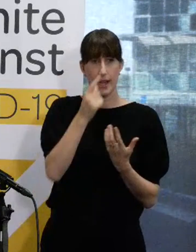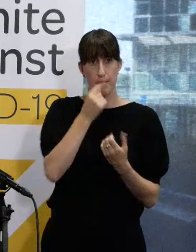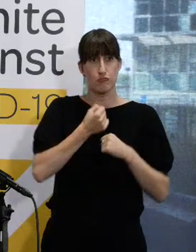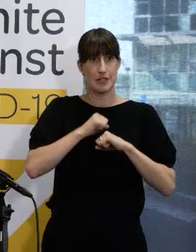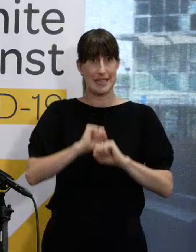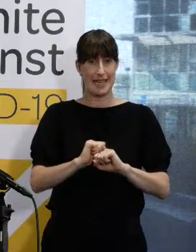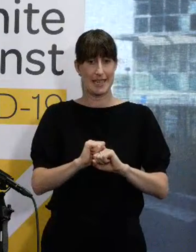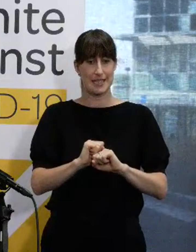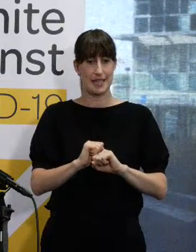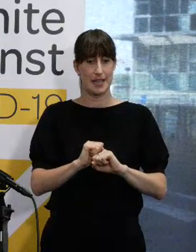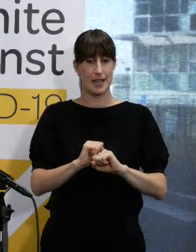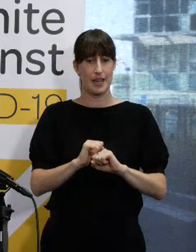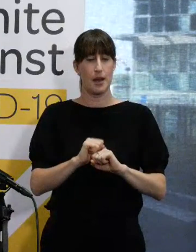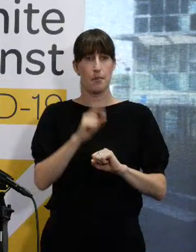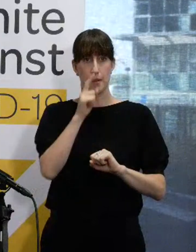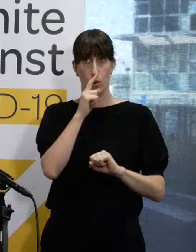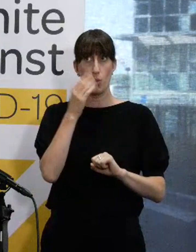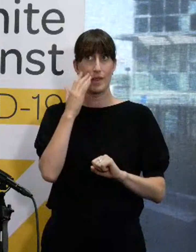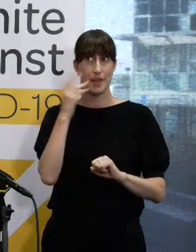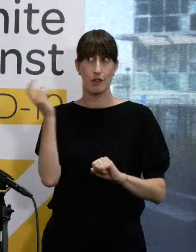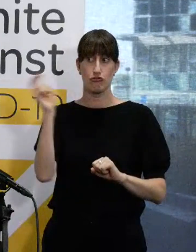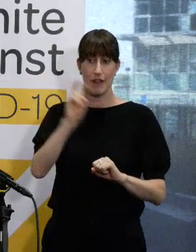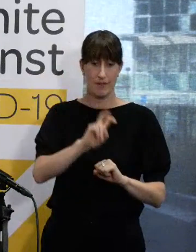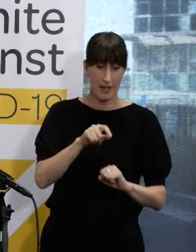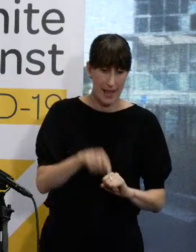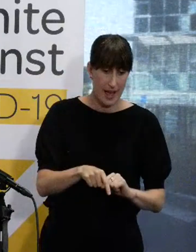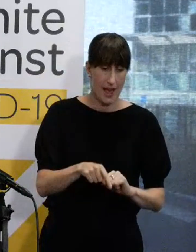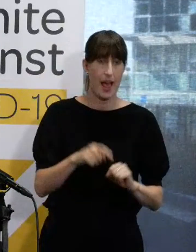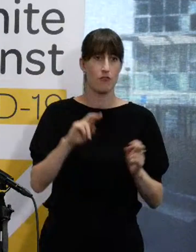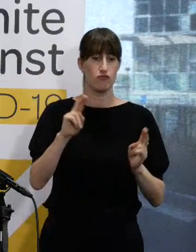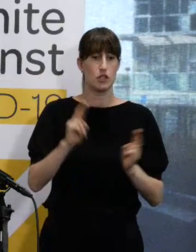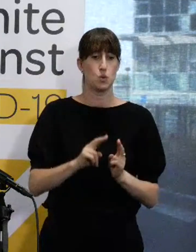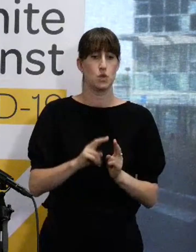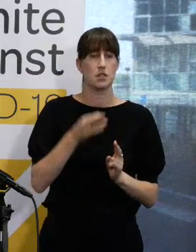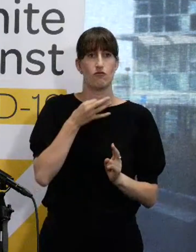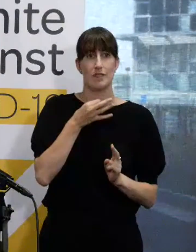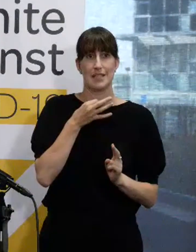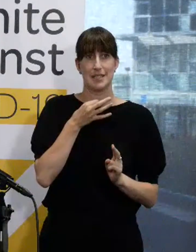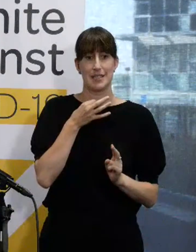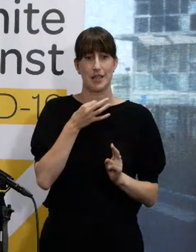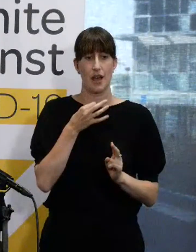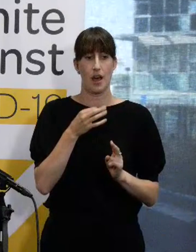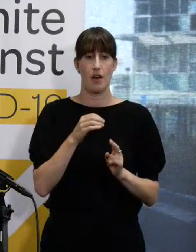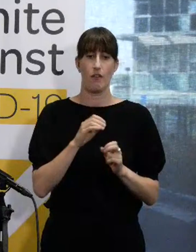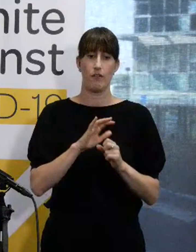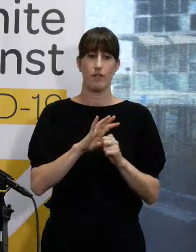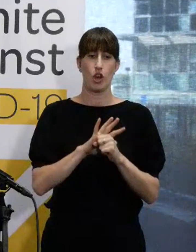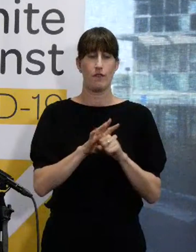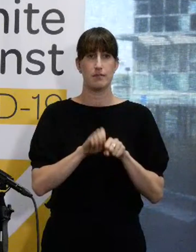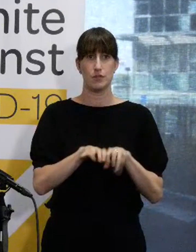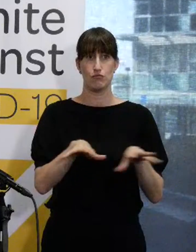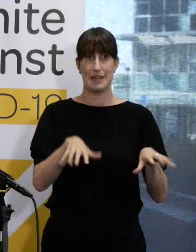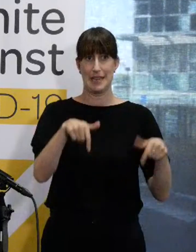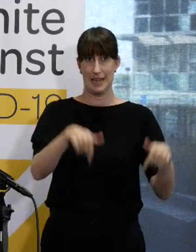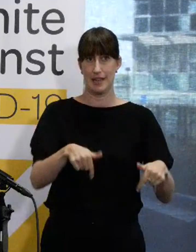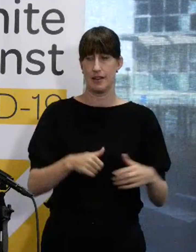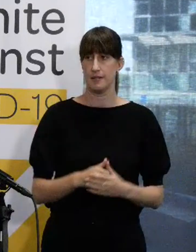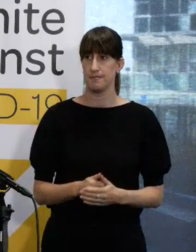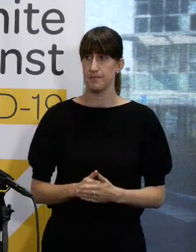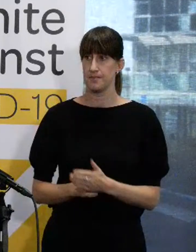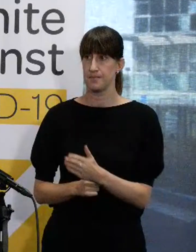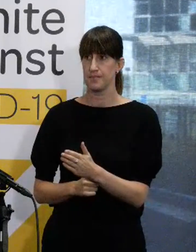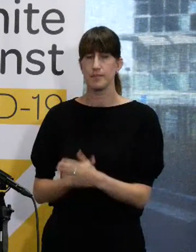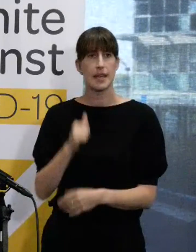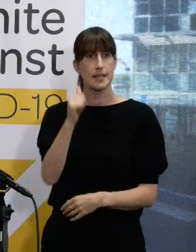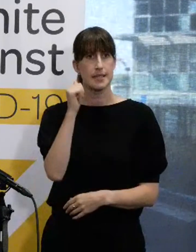also to make sure we are doing everything we can to reduce the likelihood of infection and the virus entering New Zealand. Just on the graph you released yesterday, the one that